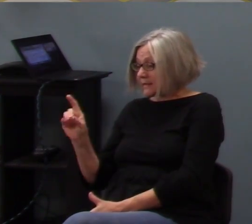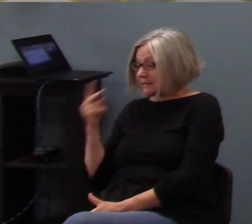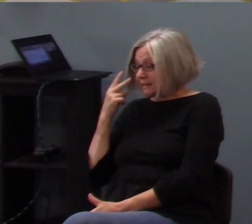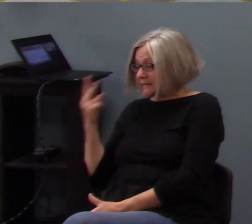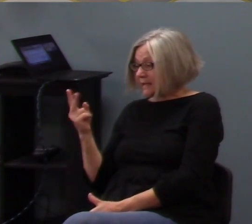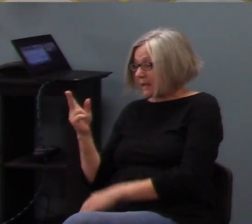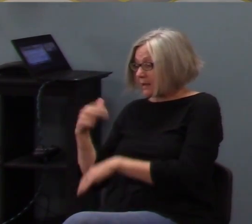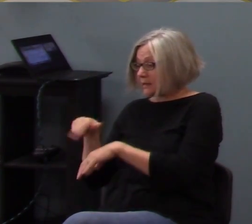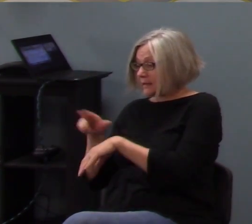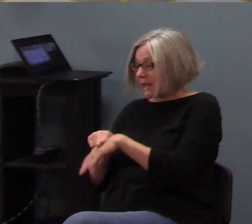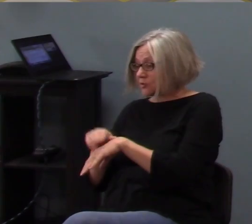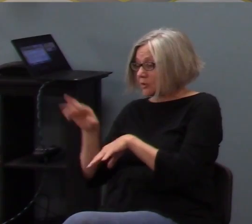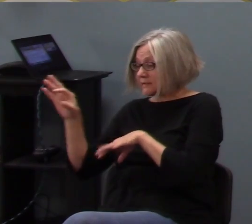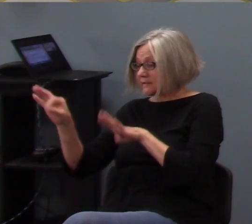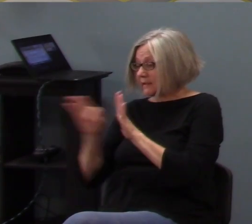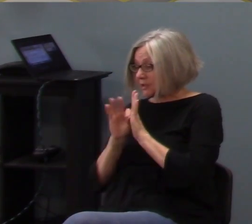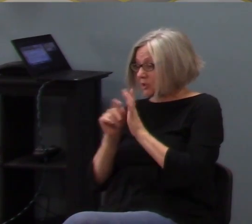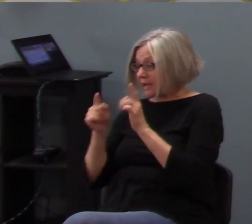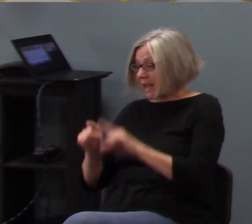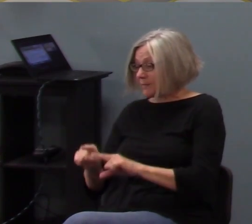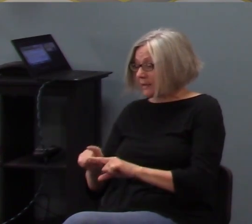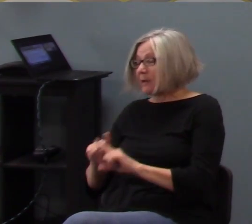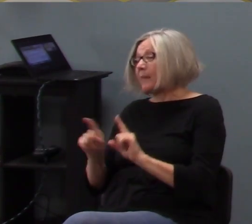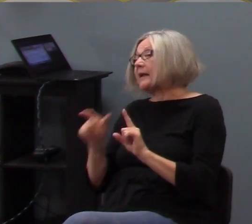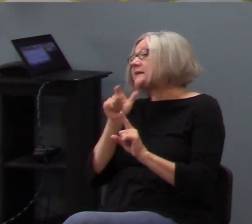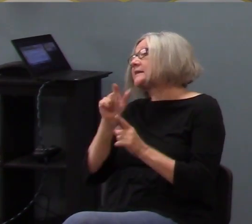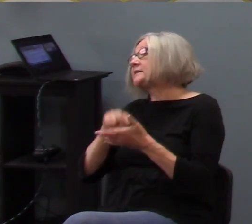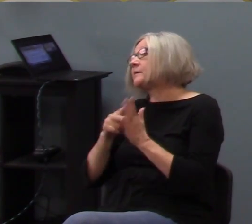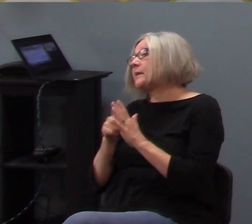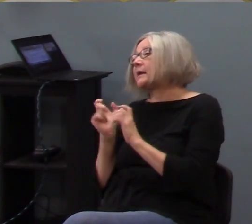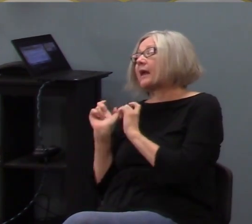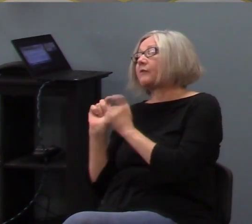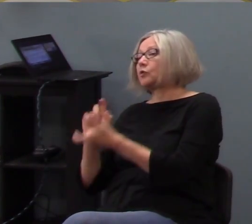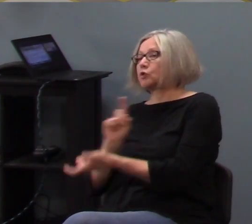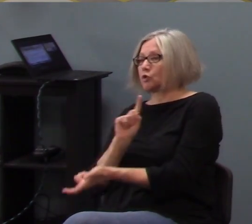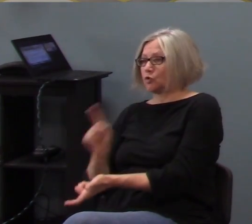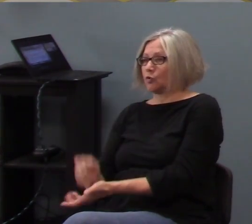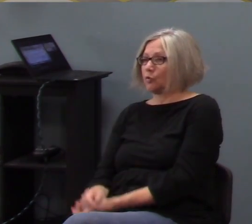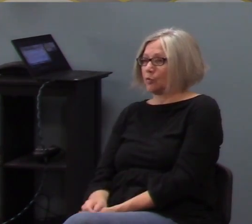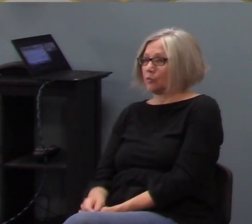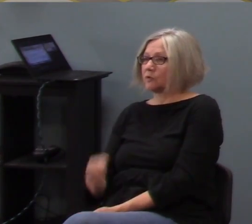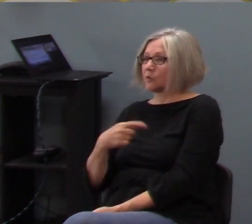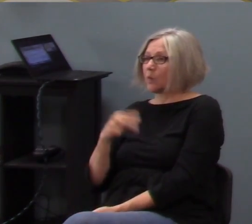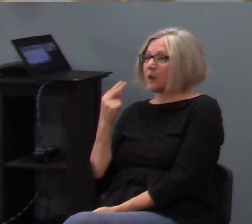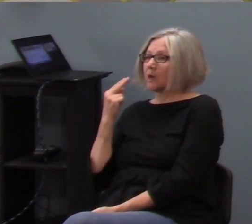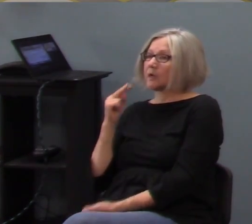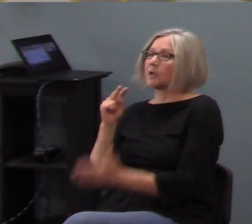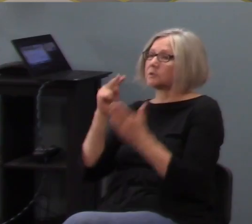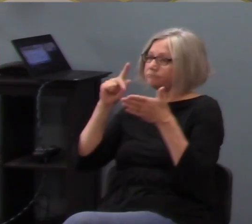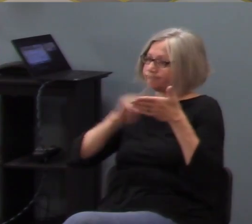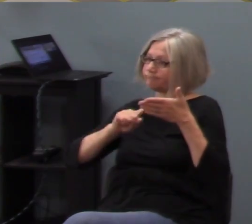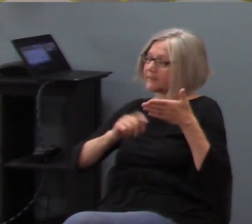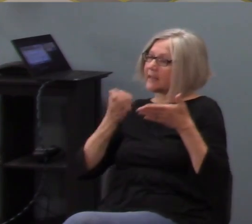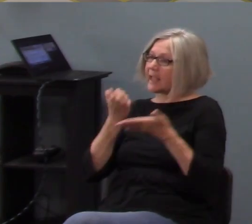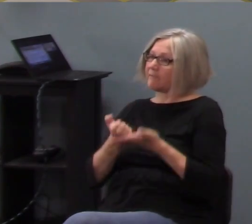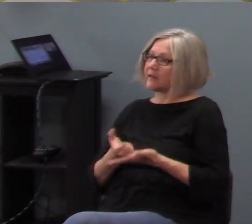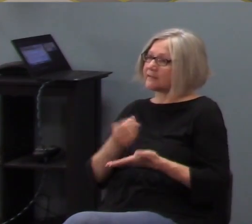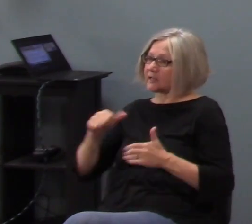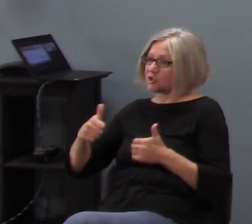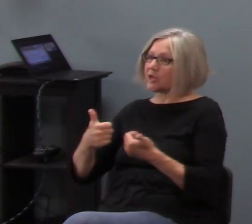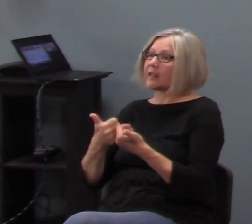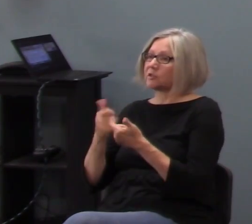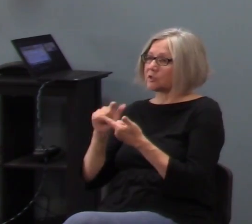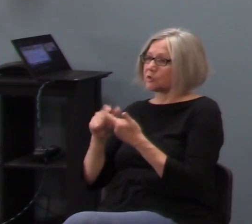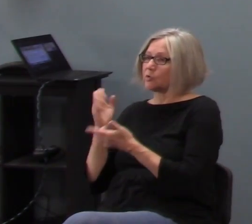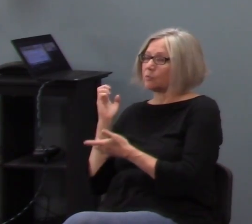happening, but that doesn't mean that evolution is true. Okay, and so we're going to be taking a look at some of the evidence and some challenges to